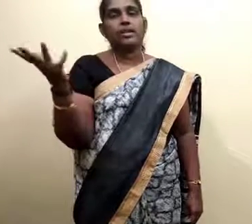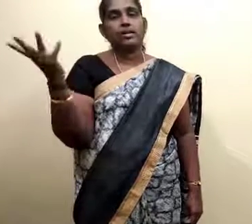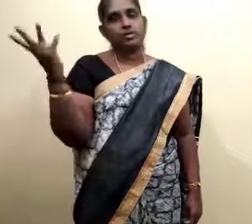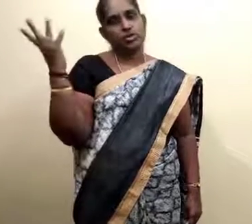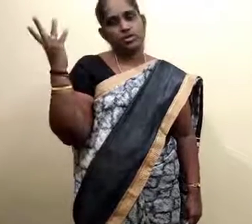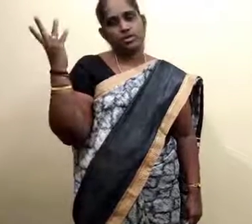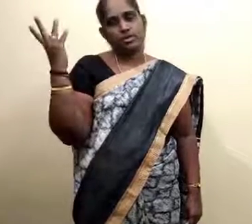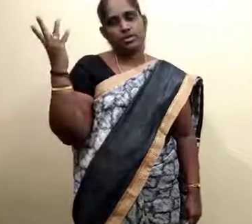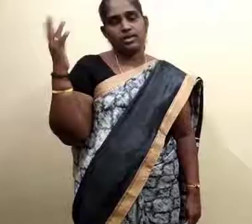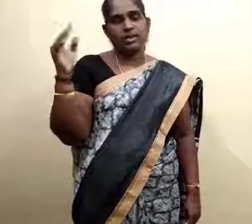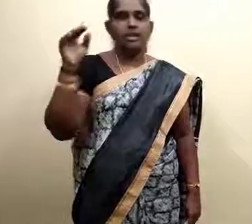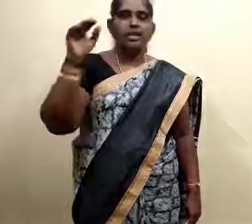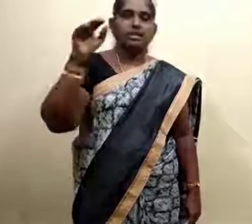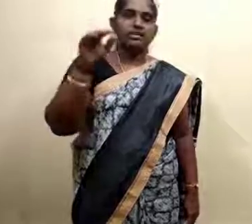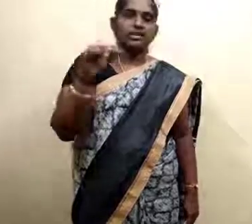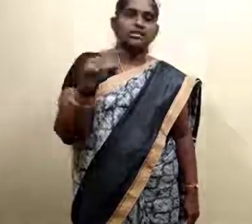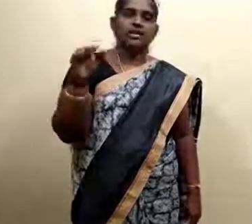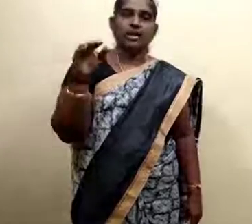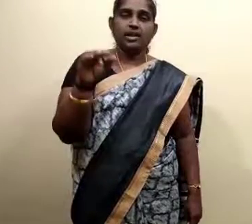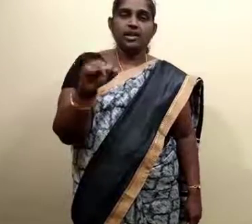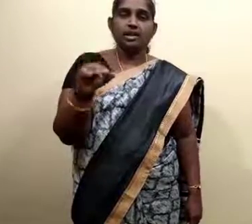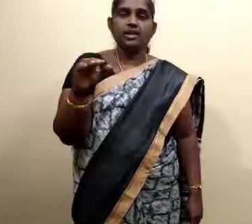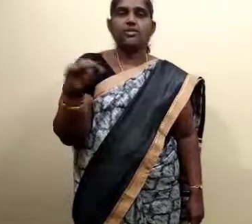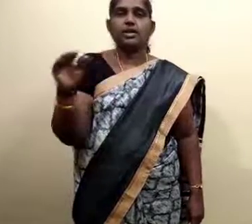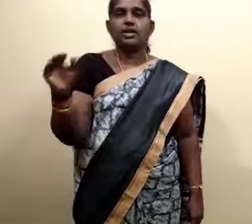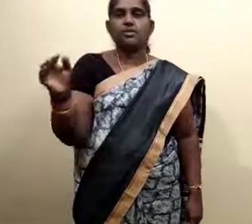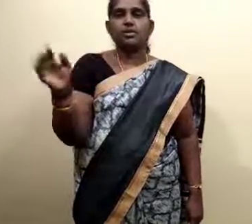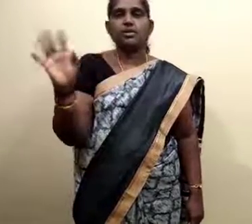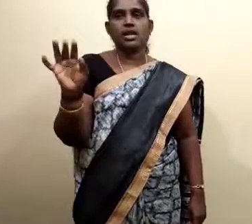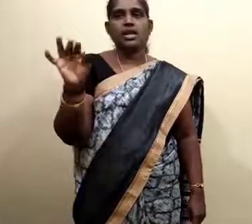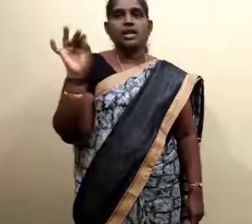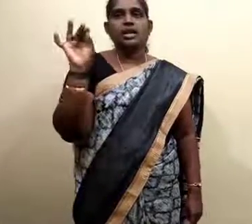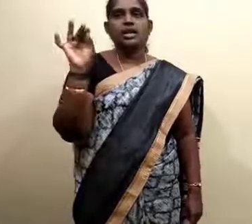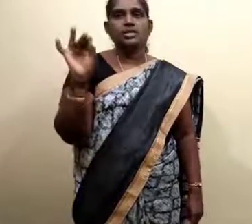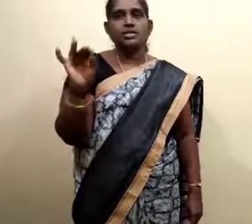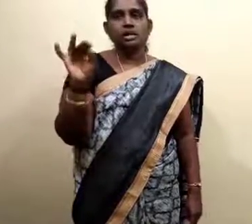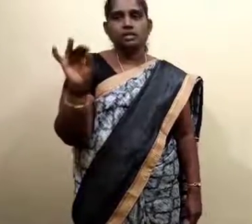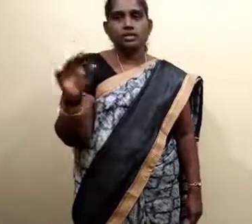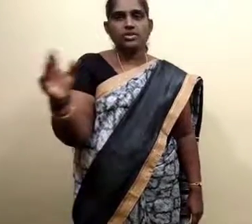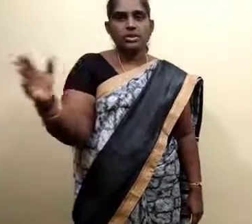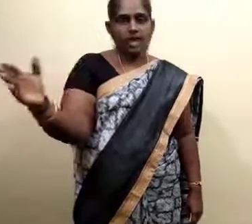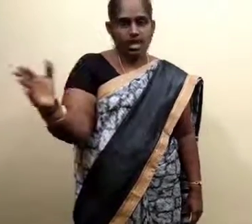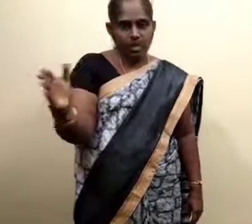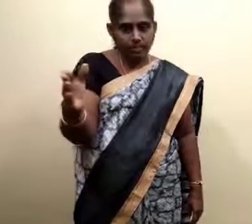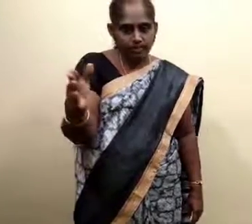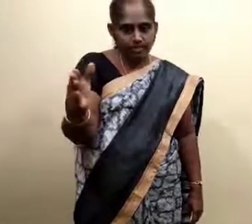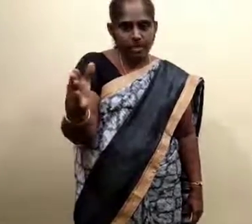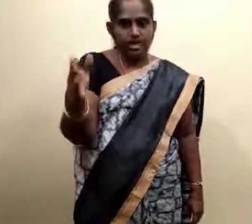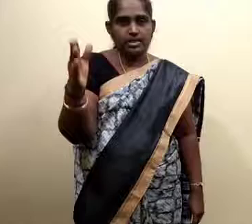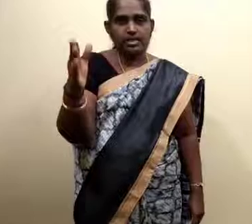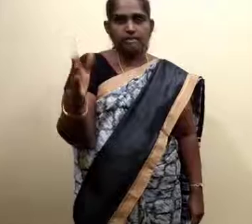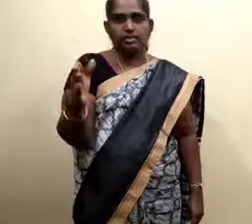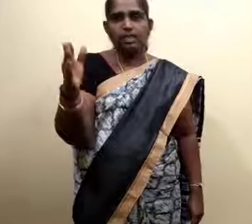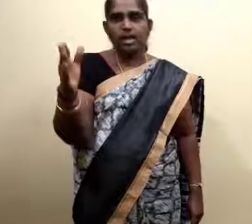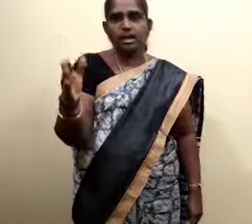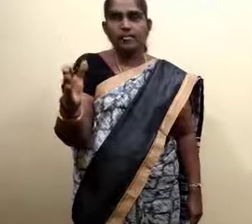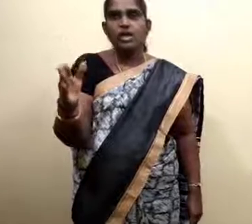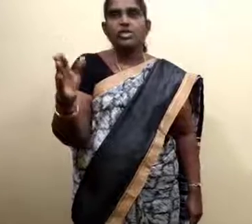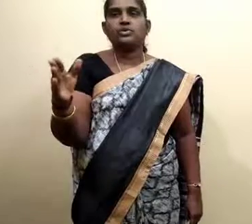water pollution. Okay, increased air and water pollution. Industrial Revolution helped. Okay, Industrial Revolution helped to